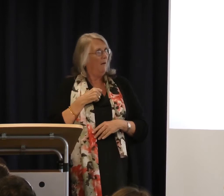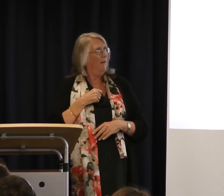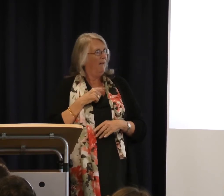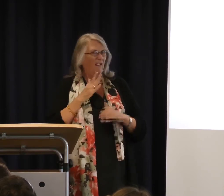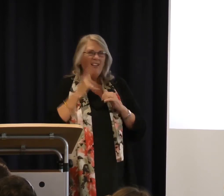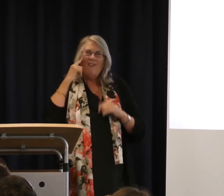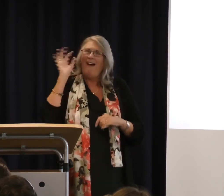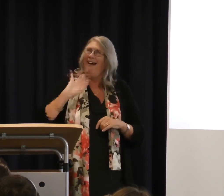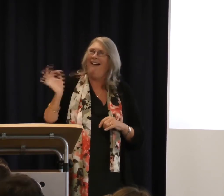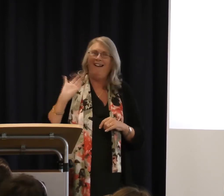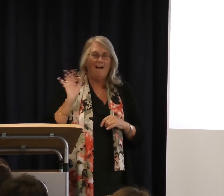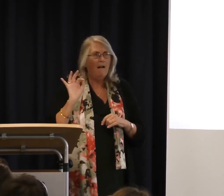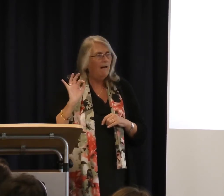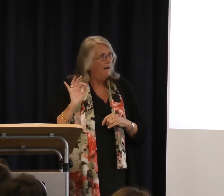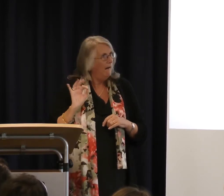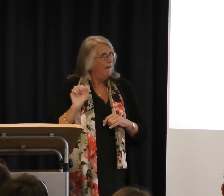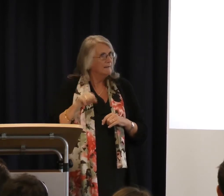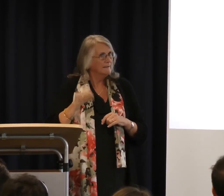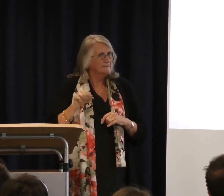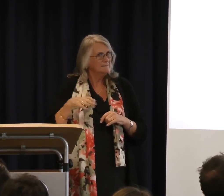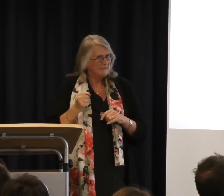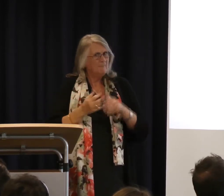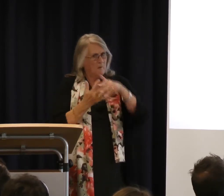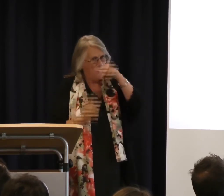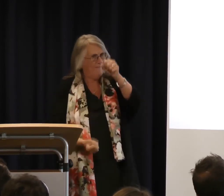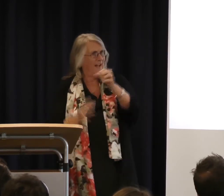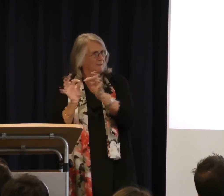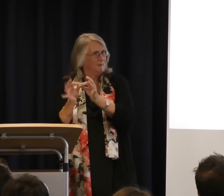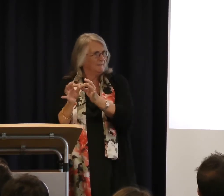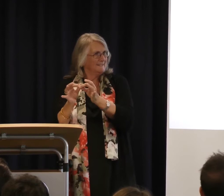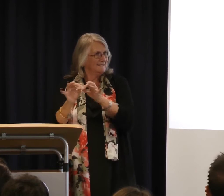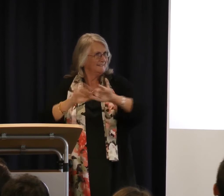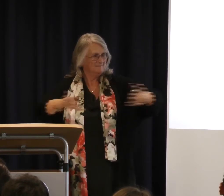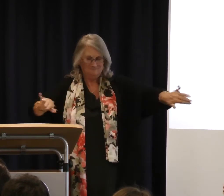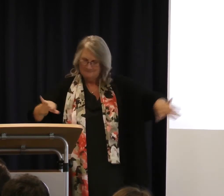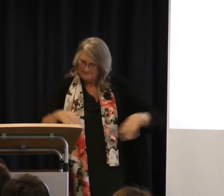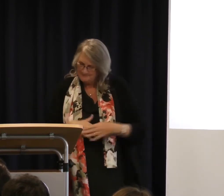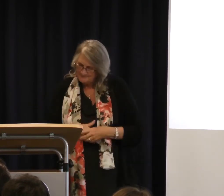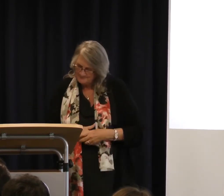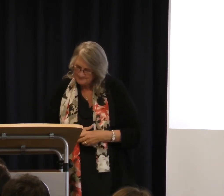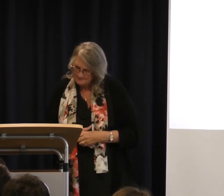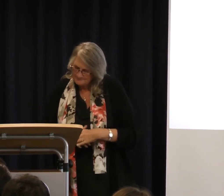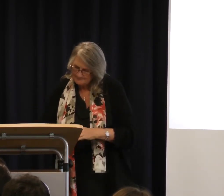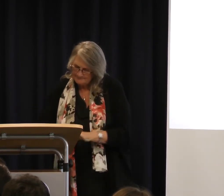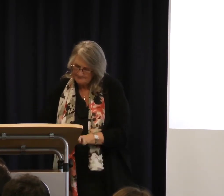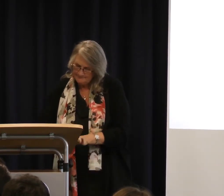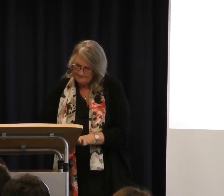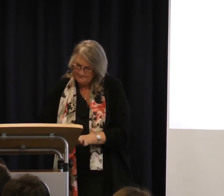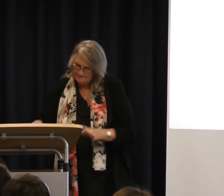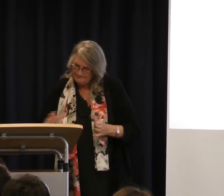Lovett decided to separate those two roles out to make a difference in deaf people's lives. So he really lobbied for that